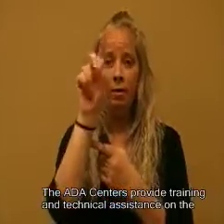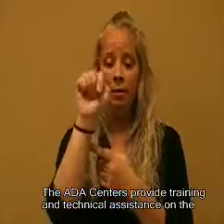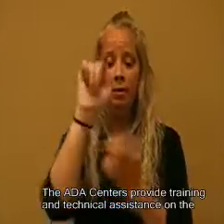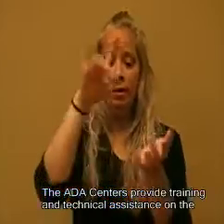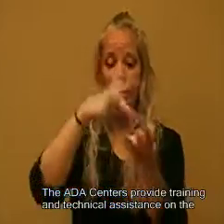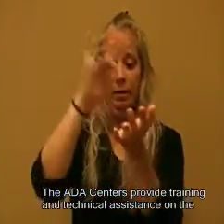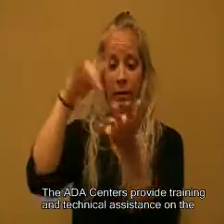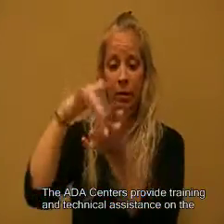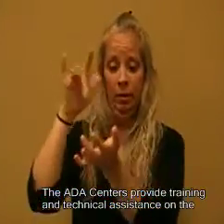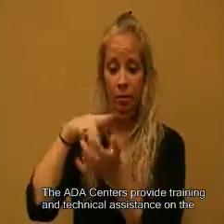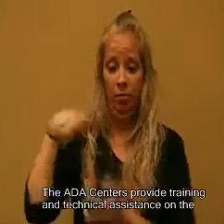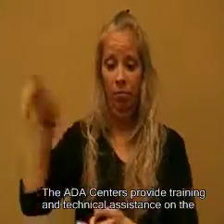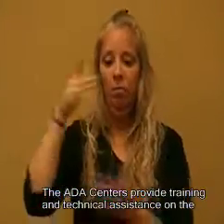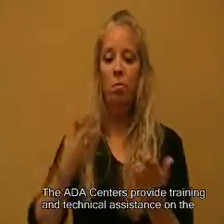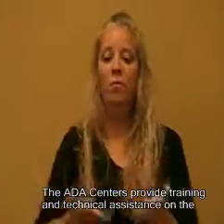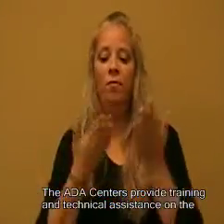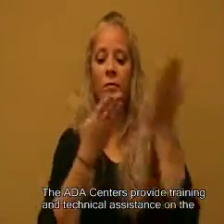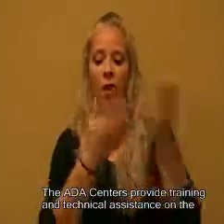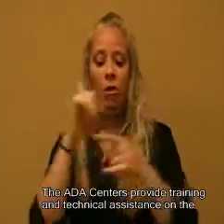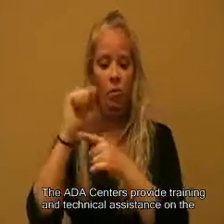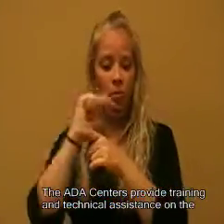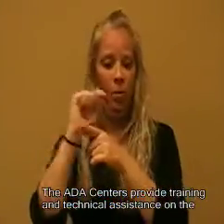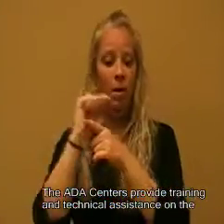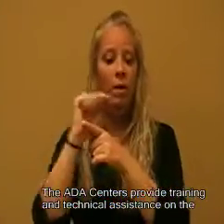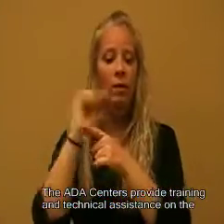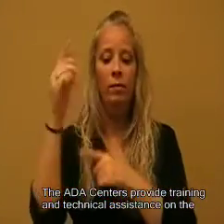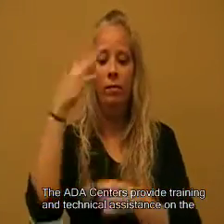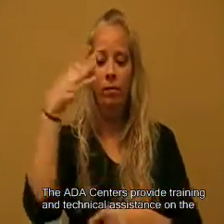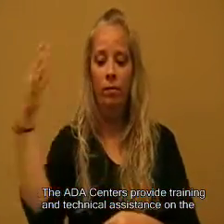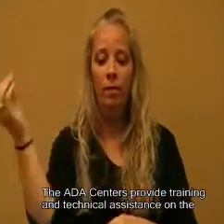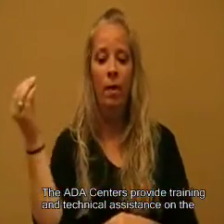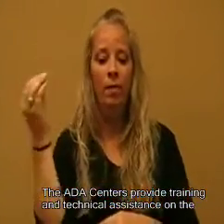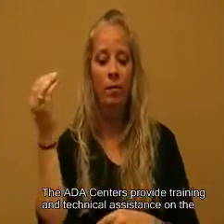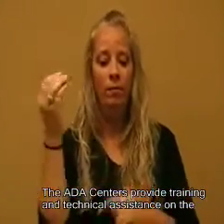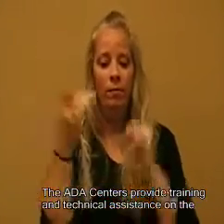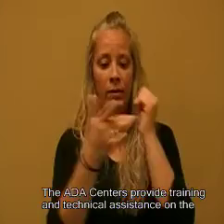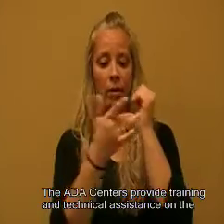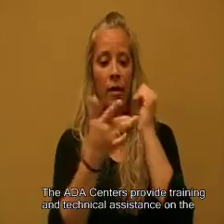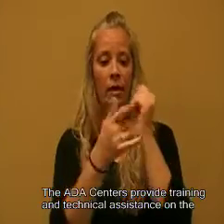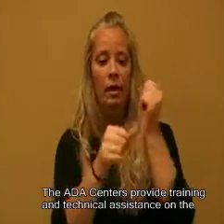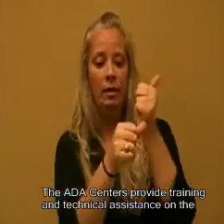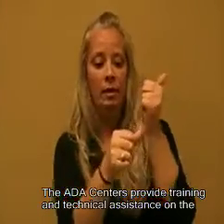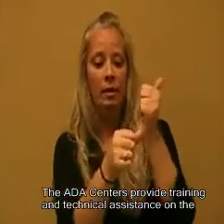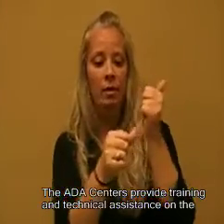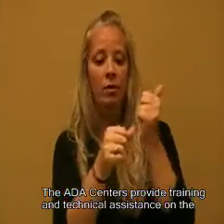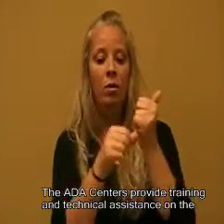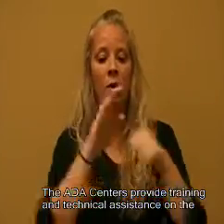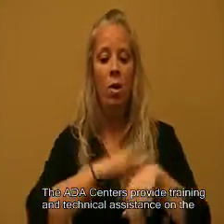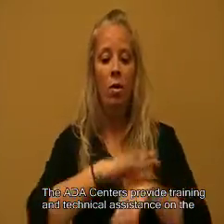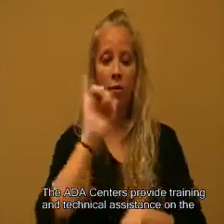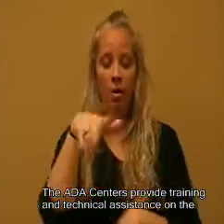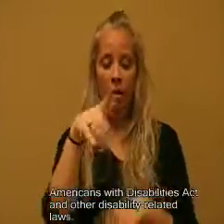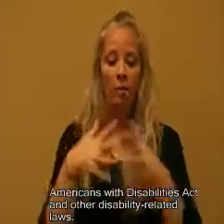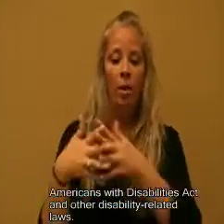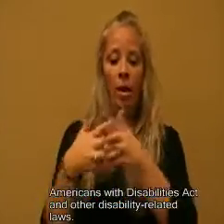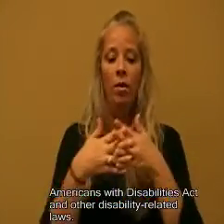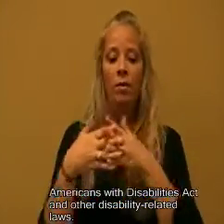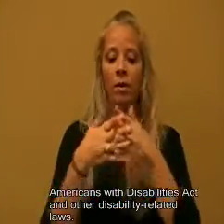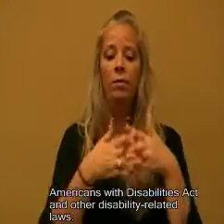The ADA centers provide training and technical assistance on the Americans with Disabilities Act